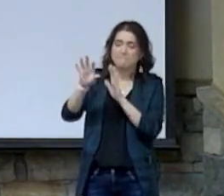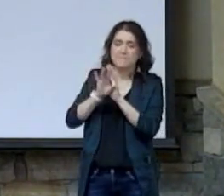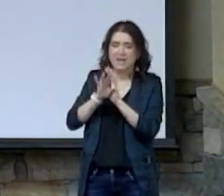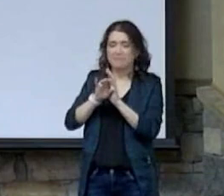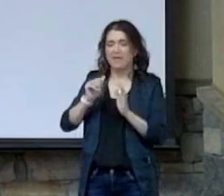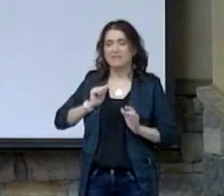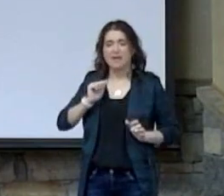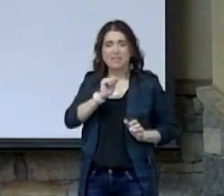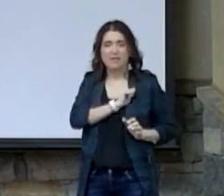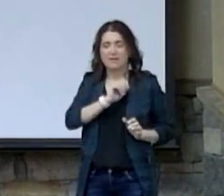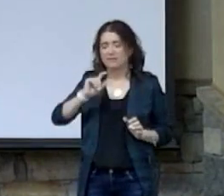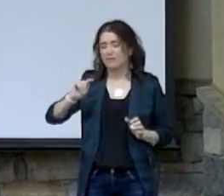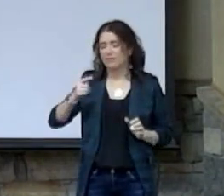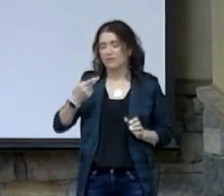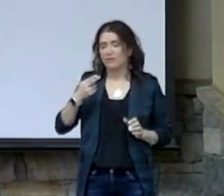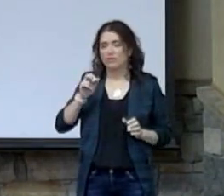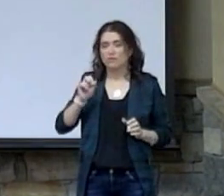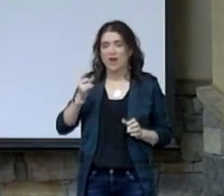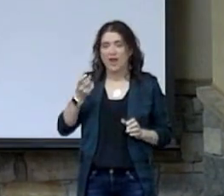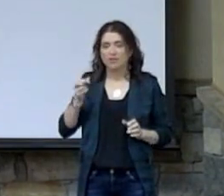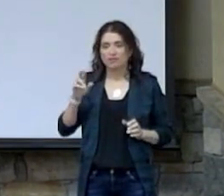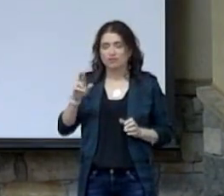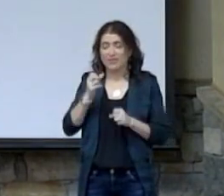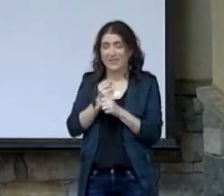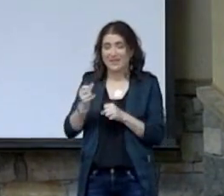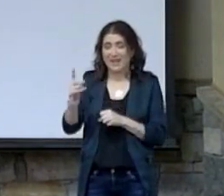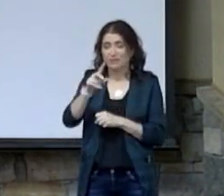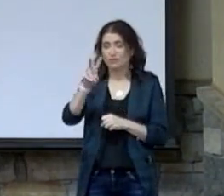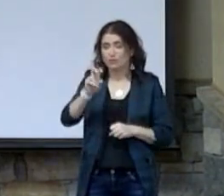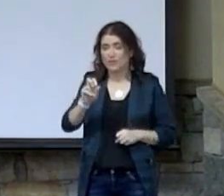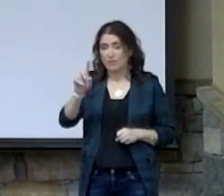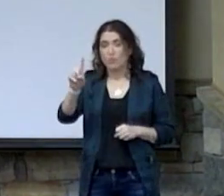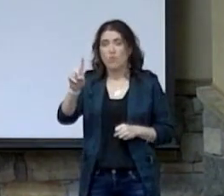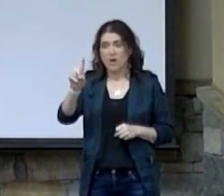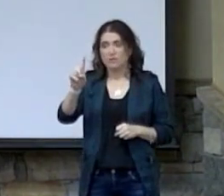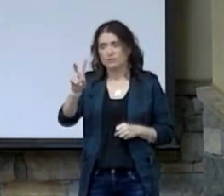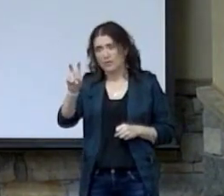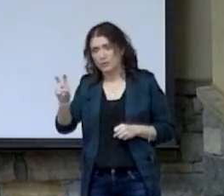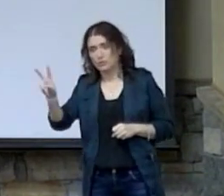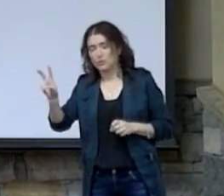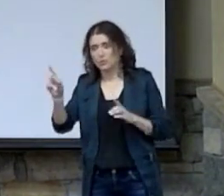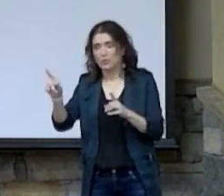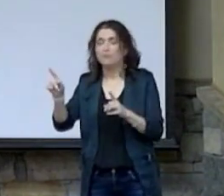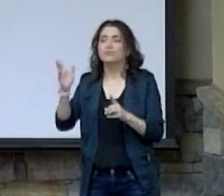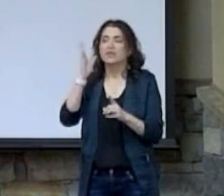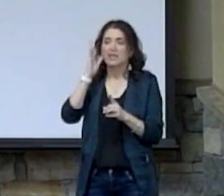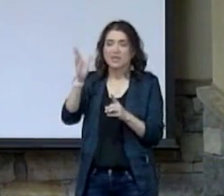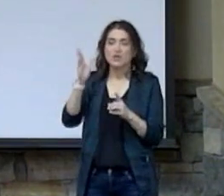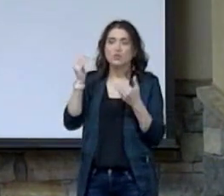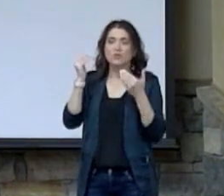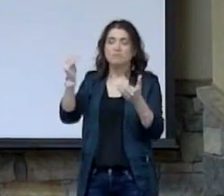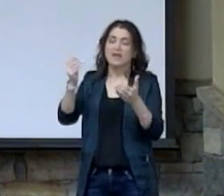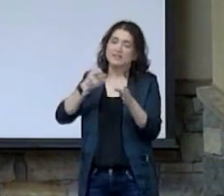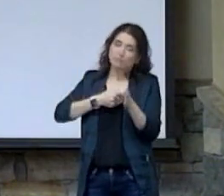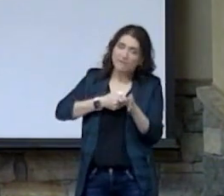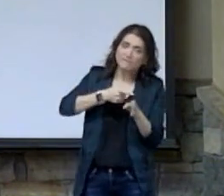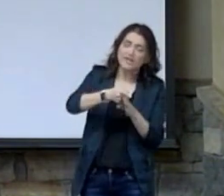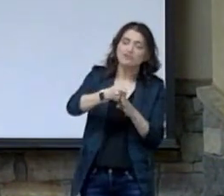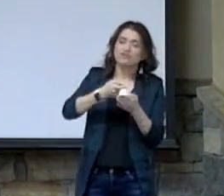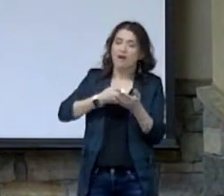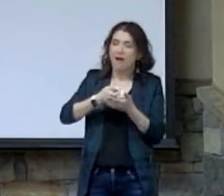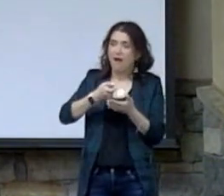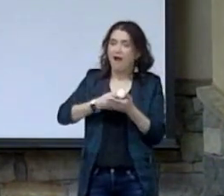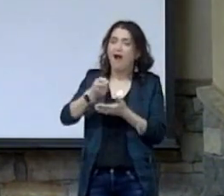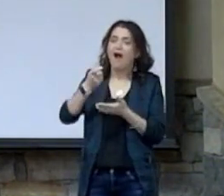Thrashers. The very next year, 2001 and 2002, he would make his professional hockey